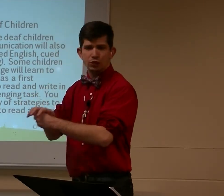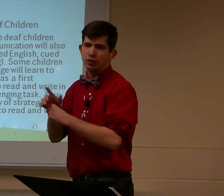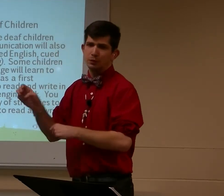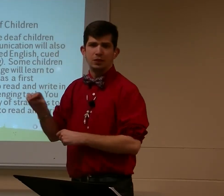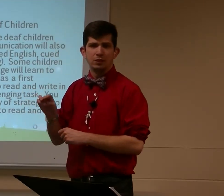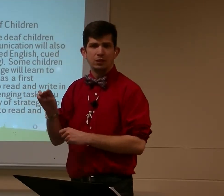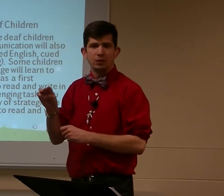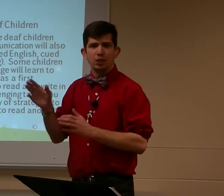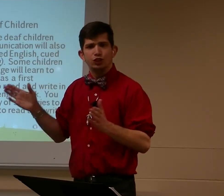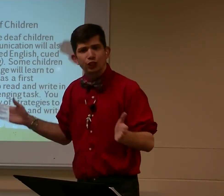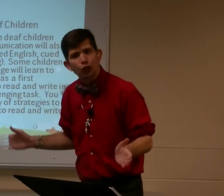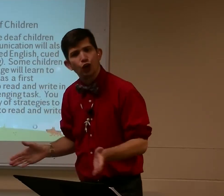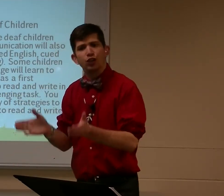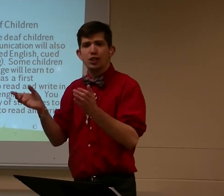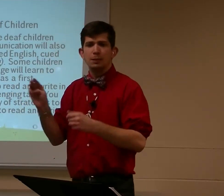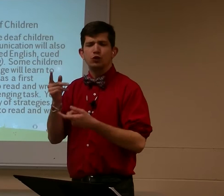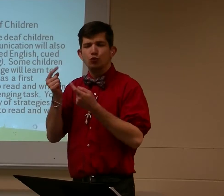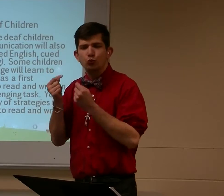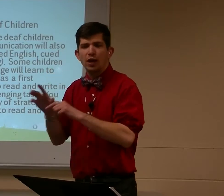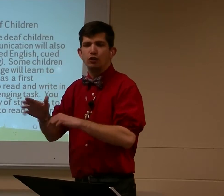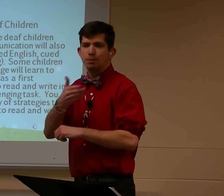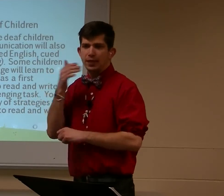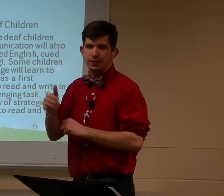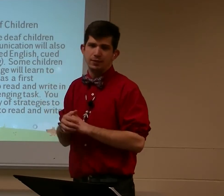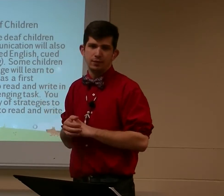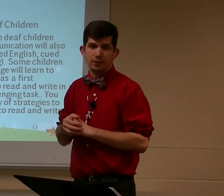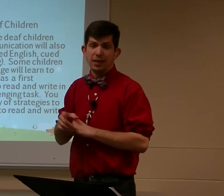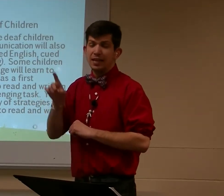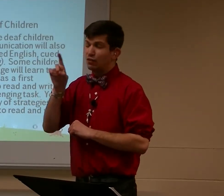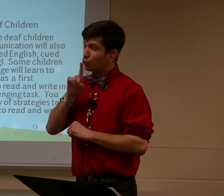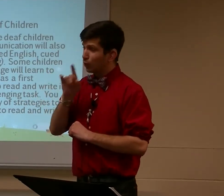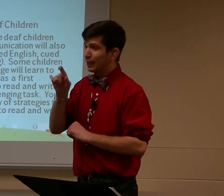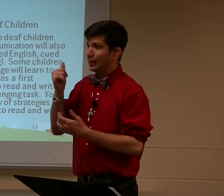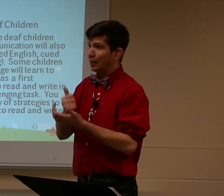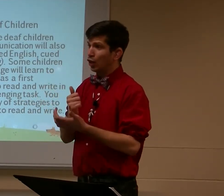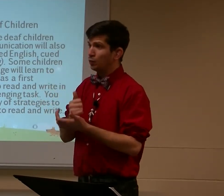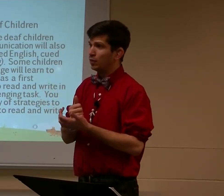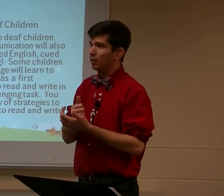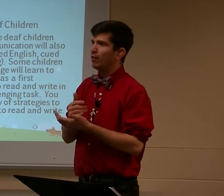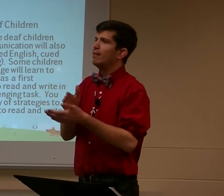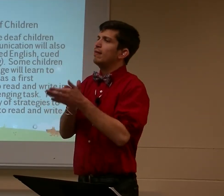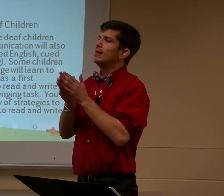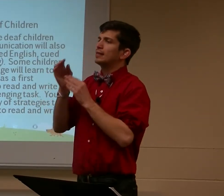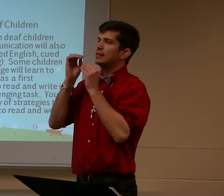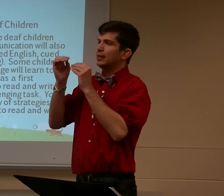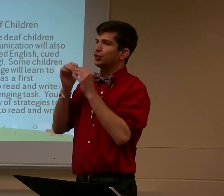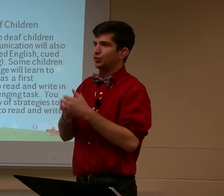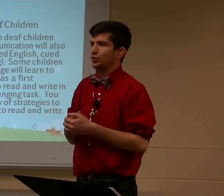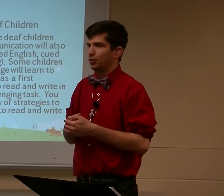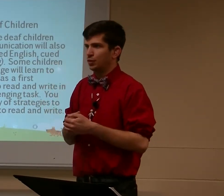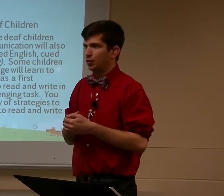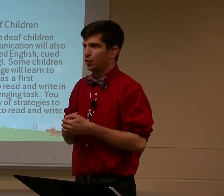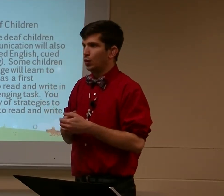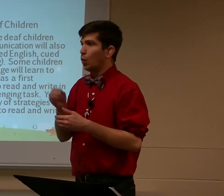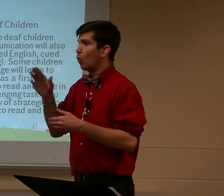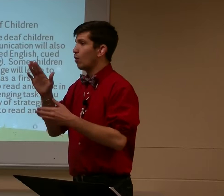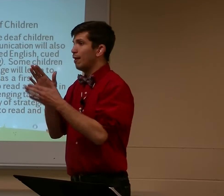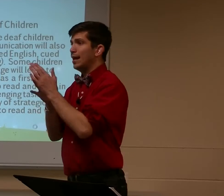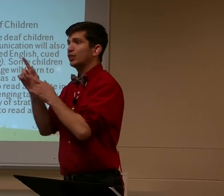them. Just encourage them to try their best. If you really need help, ask the teacher. Or ask a